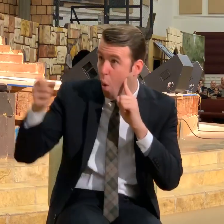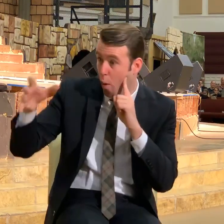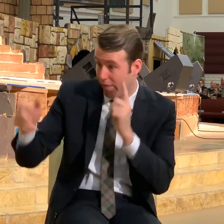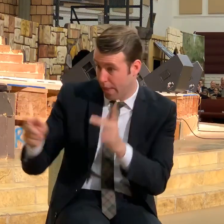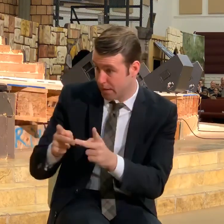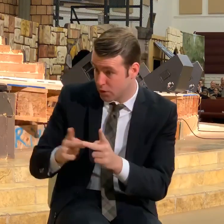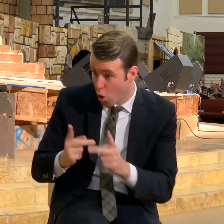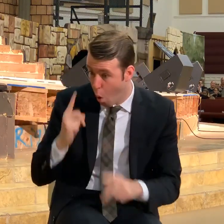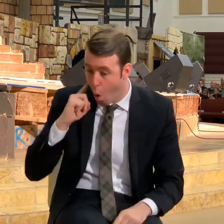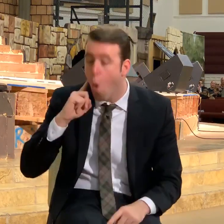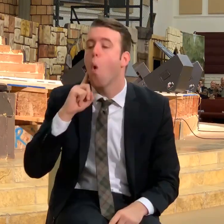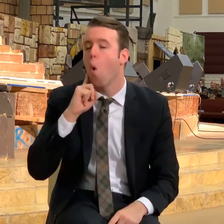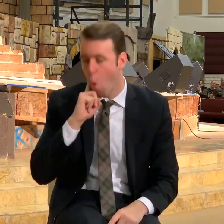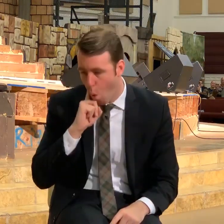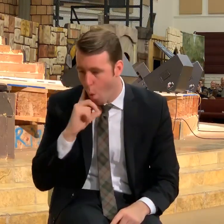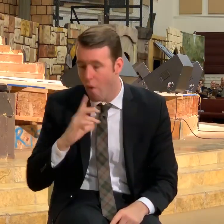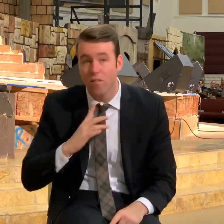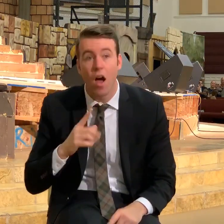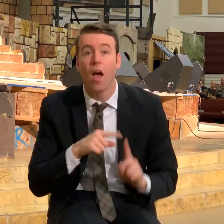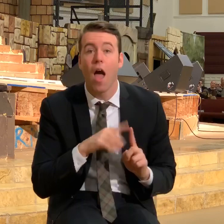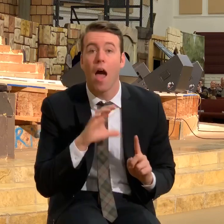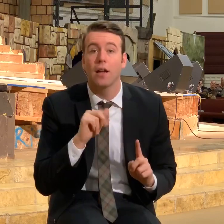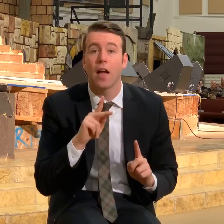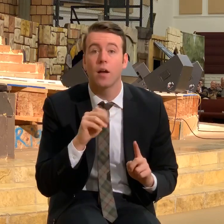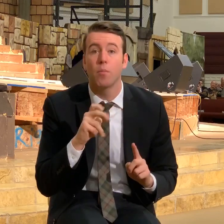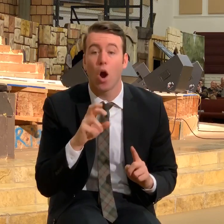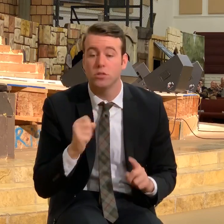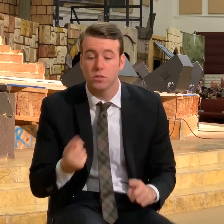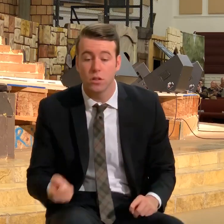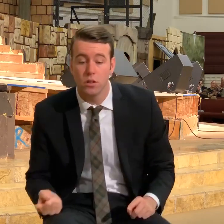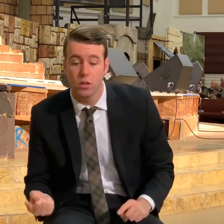influence. And so what they figured out is the cake mockers would